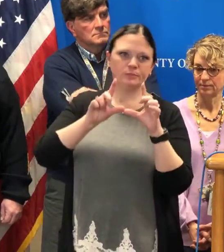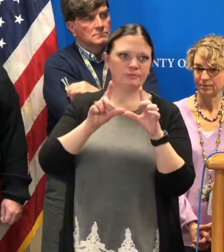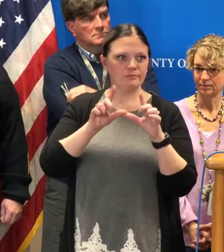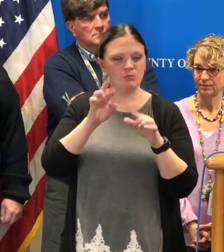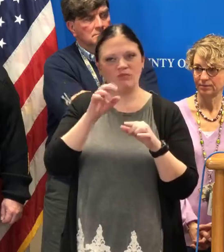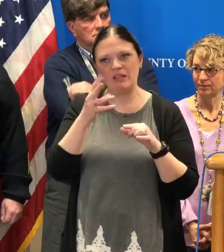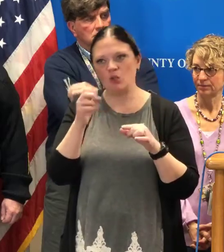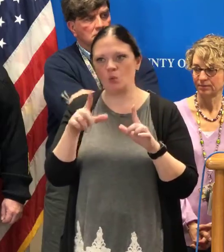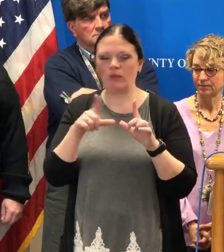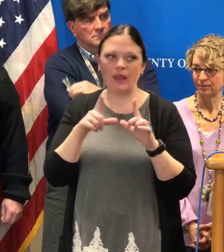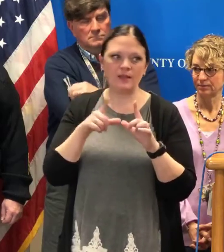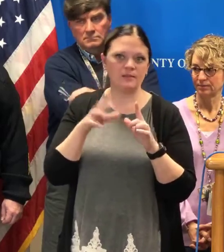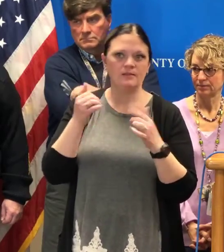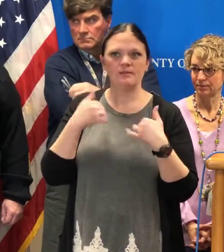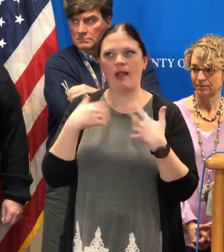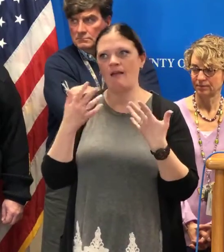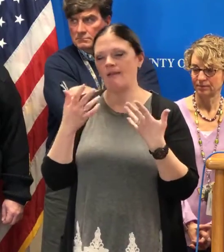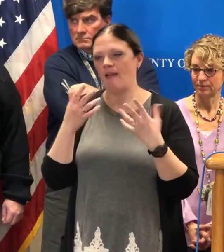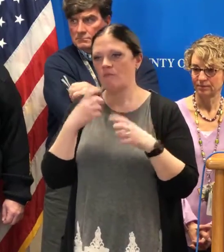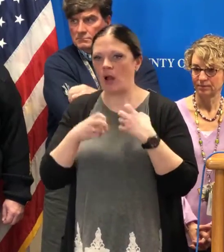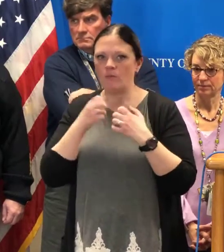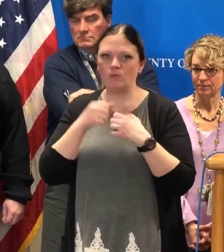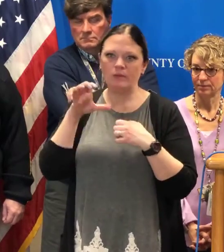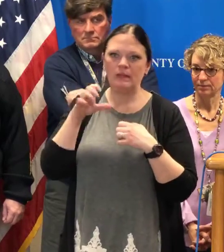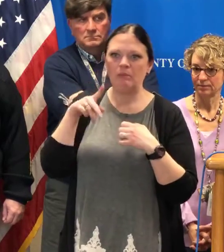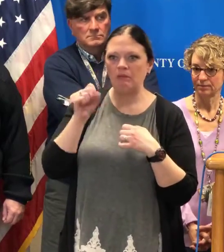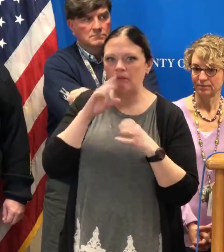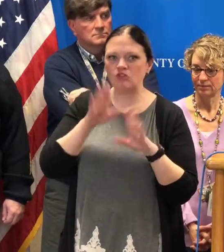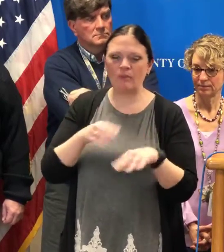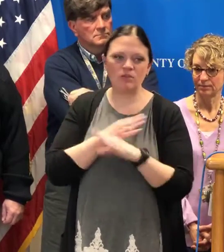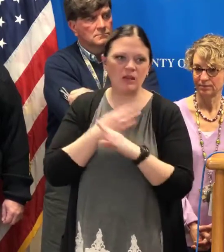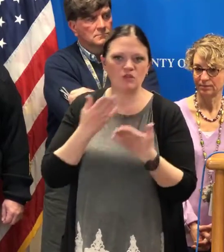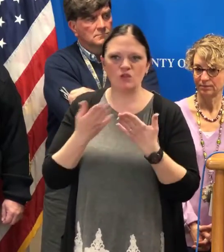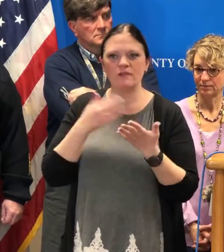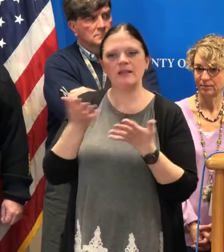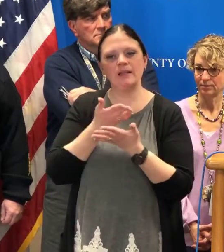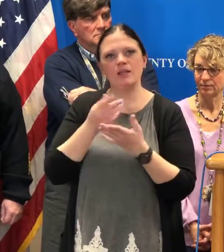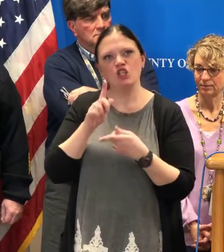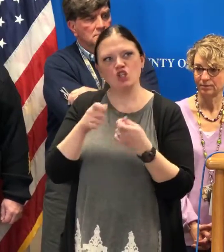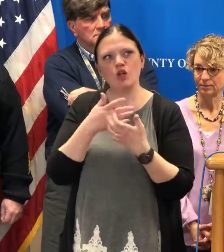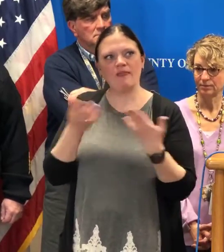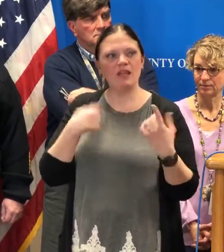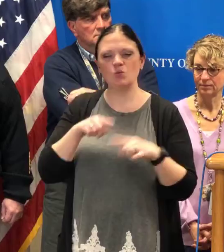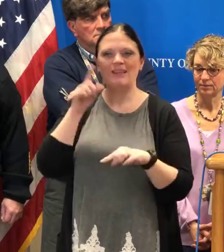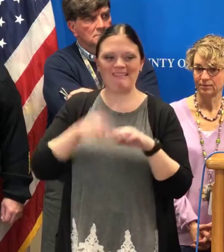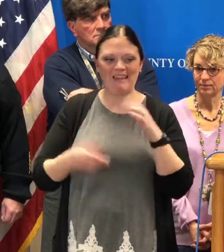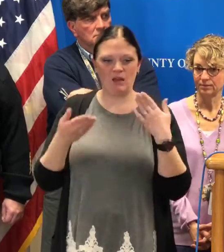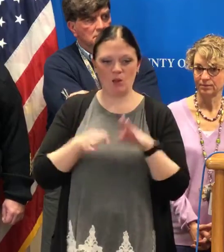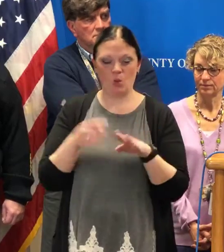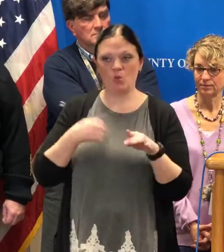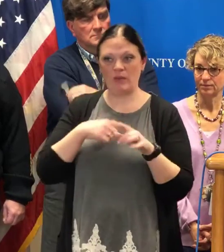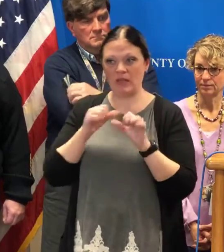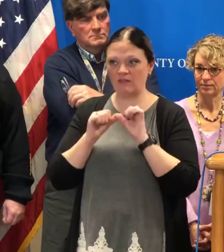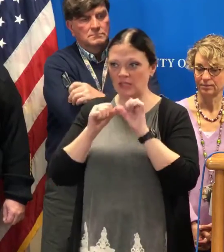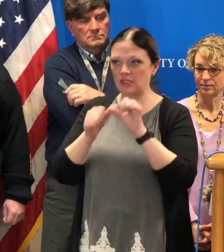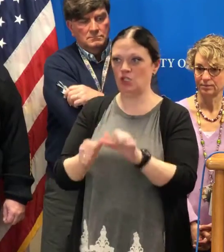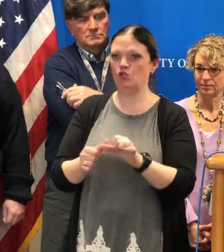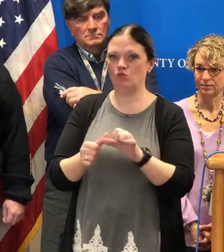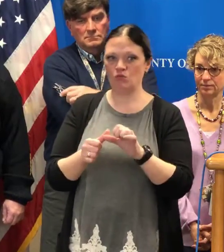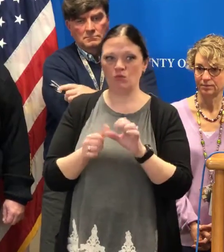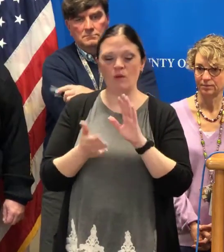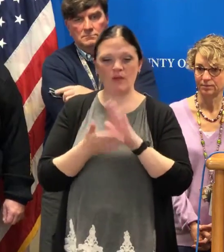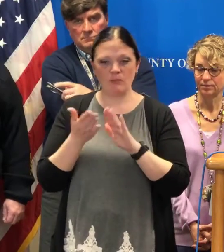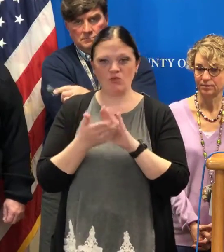you have an issue with regards to Child Protective Services. So there's certain things that we just can't close. We have continuity of operation plans,